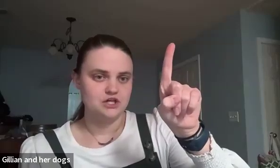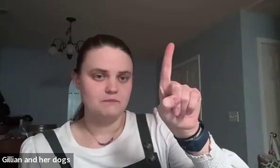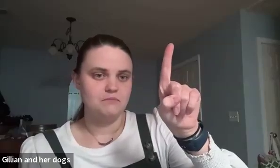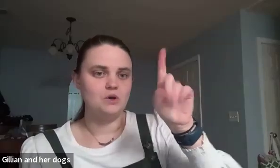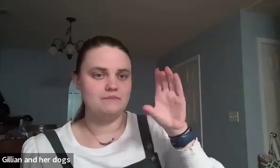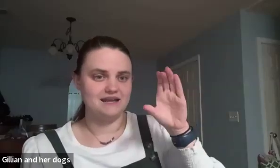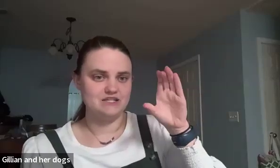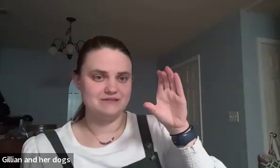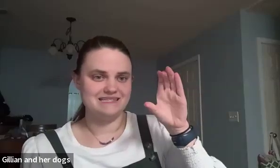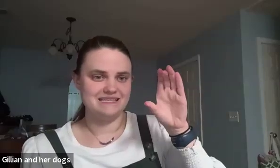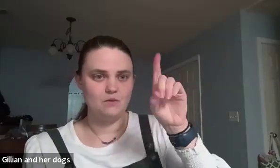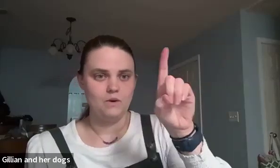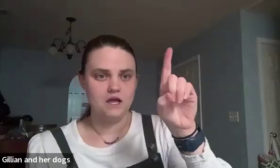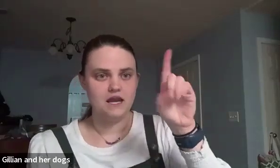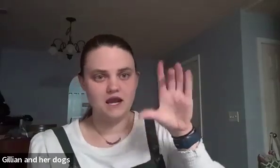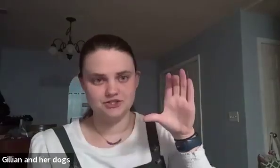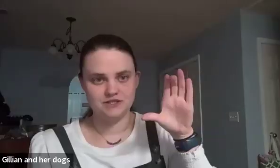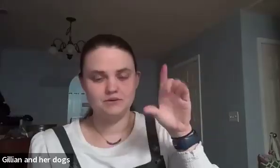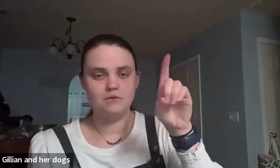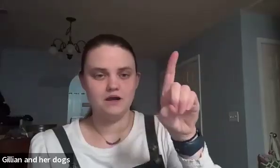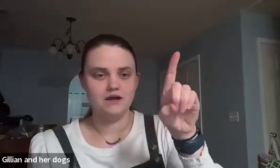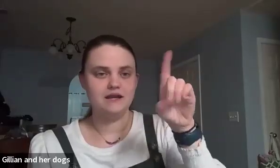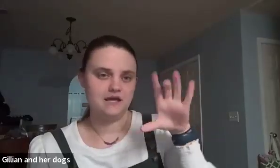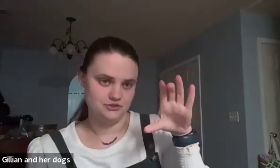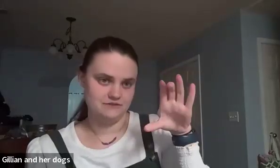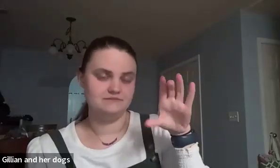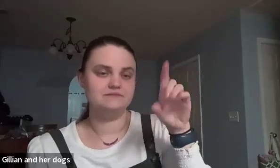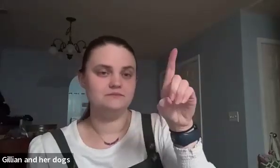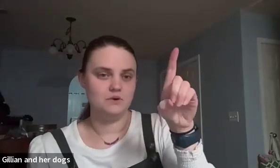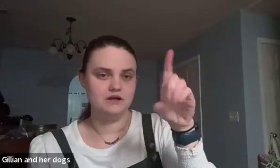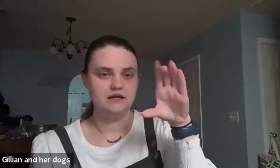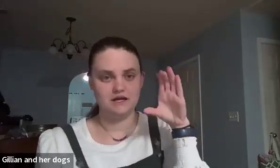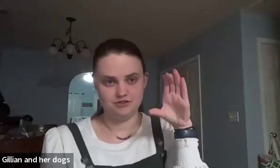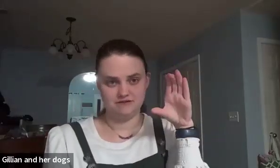you're going to pull it back into a C. 100, 100, 100.